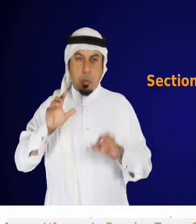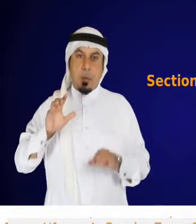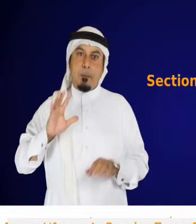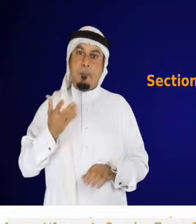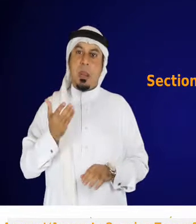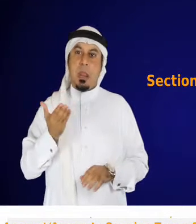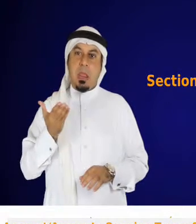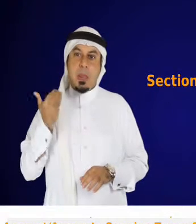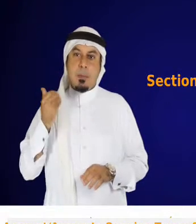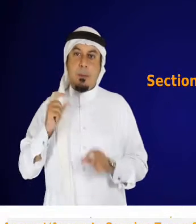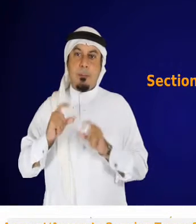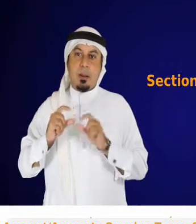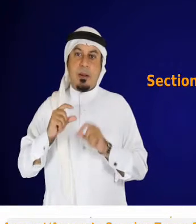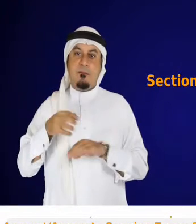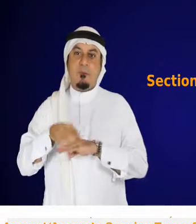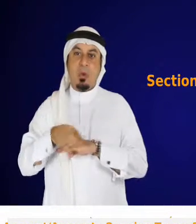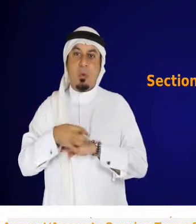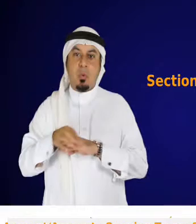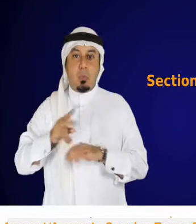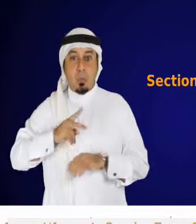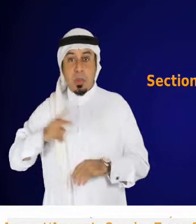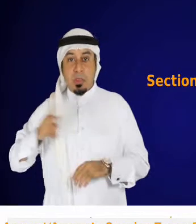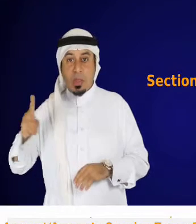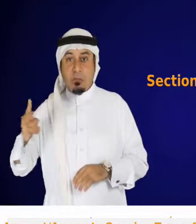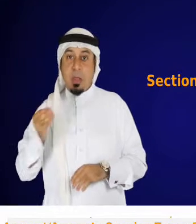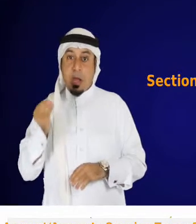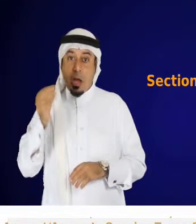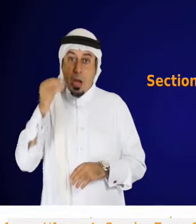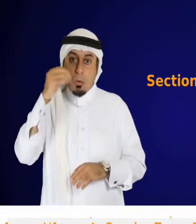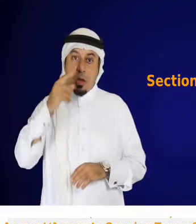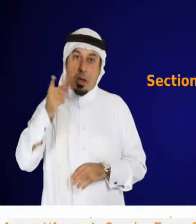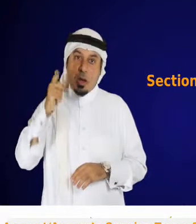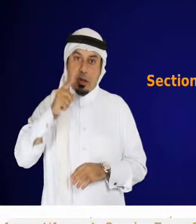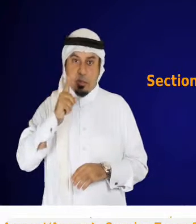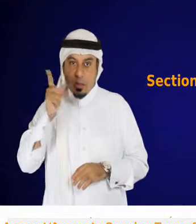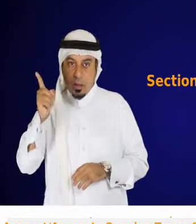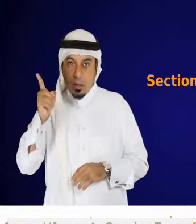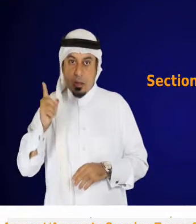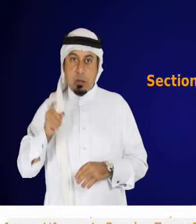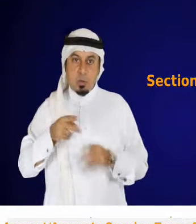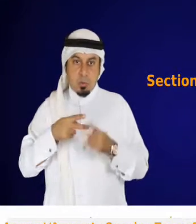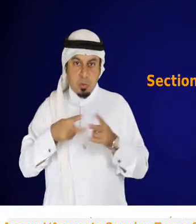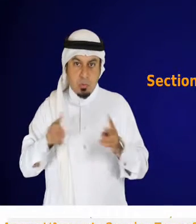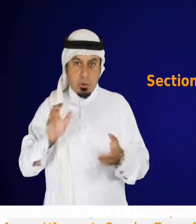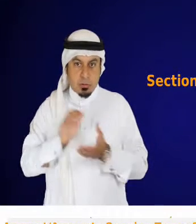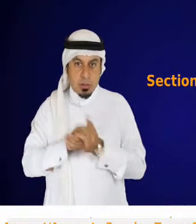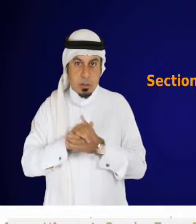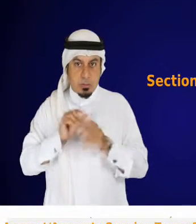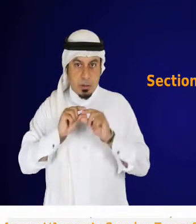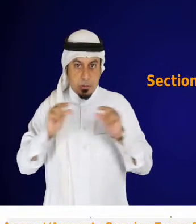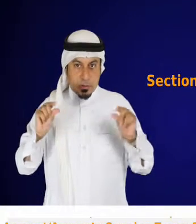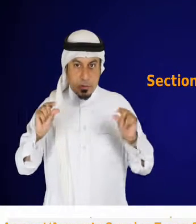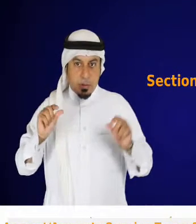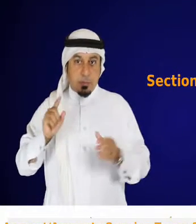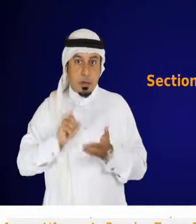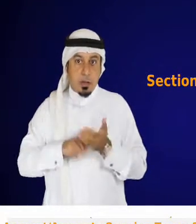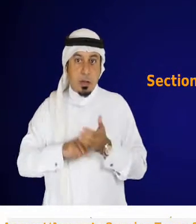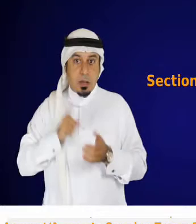hereby authorizes the bank to debit any such accounts with all or any interest, including compound interest, commission and